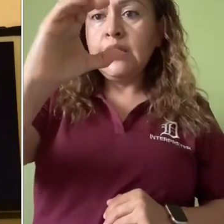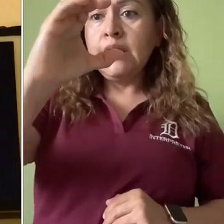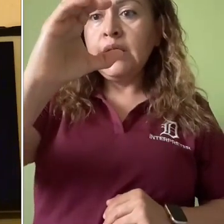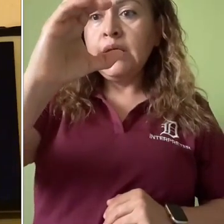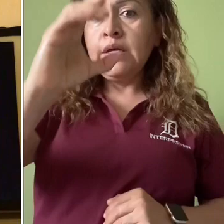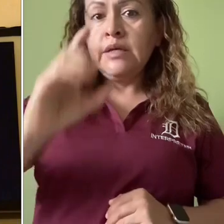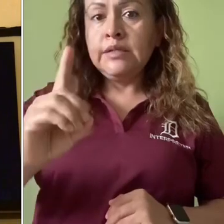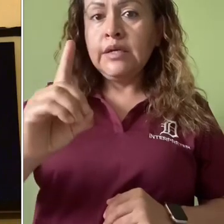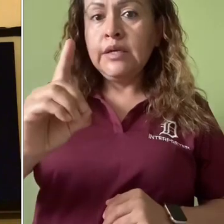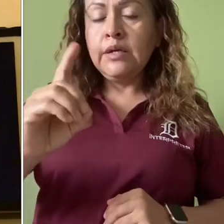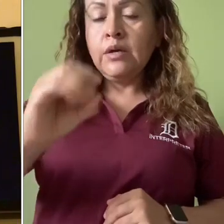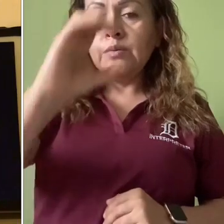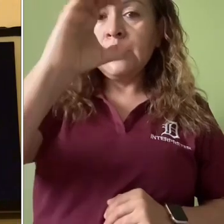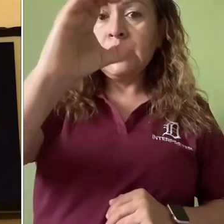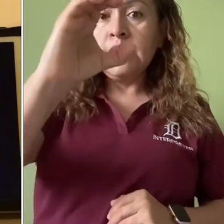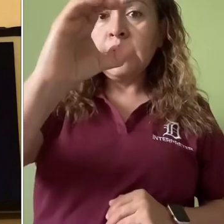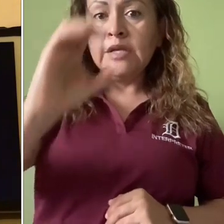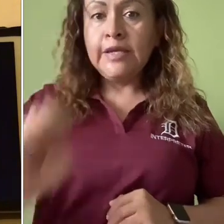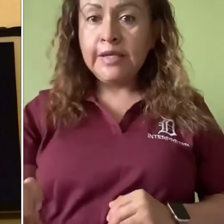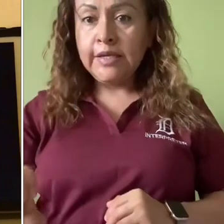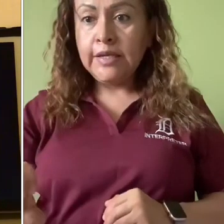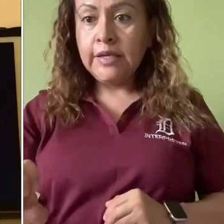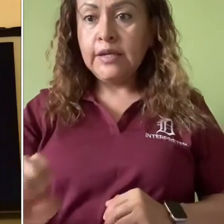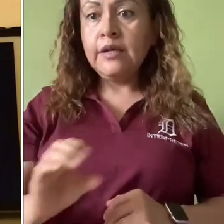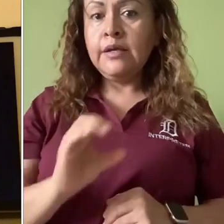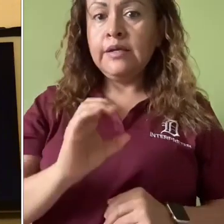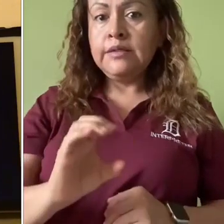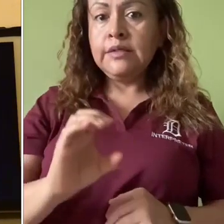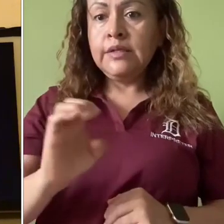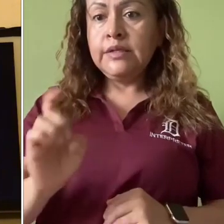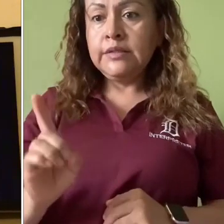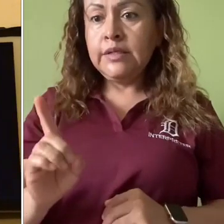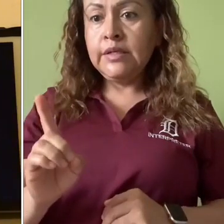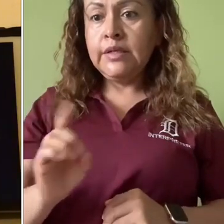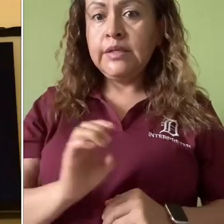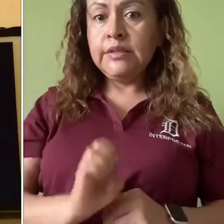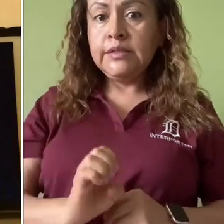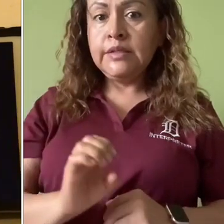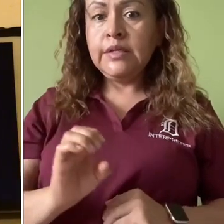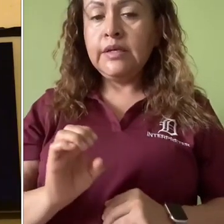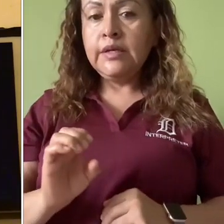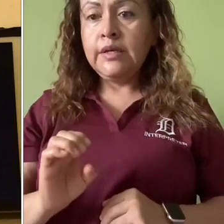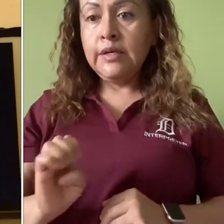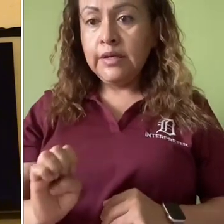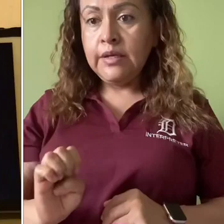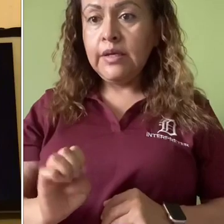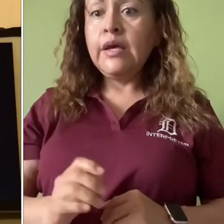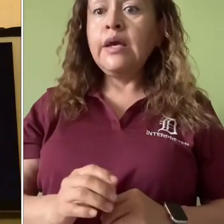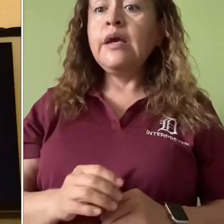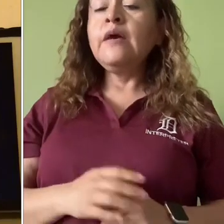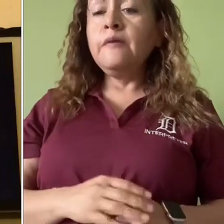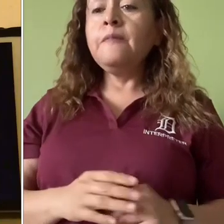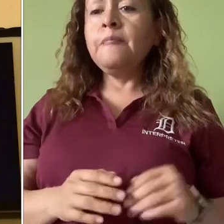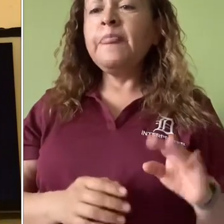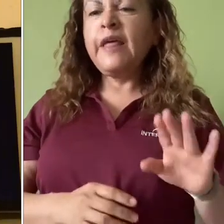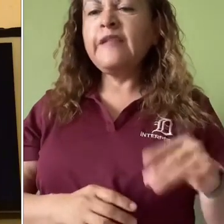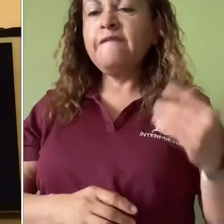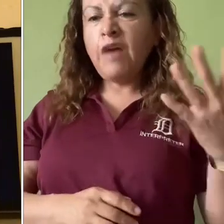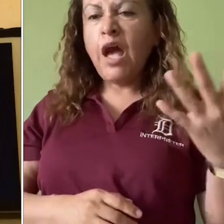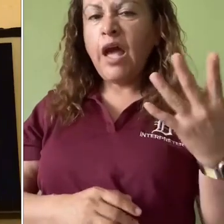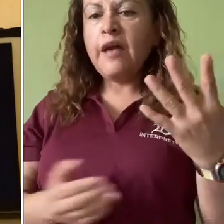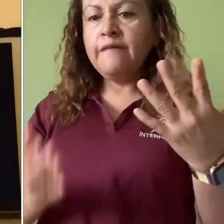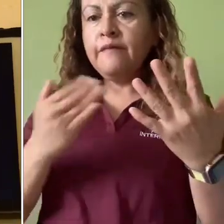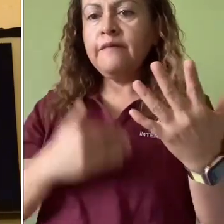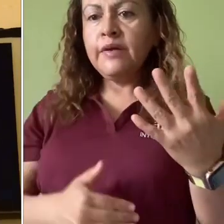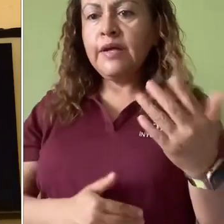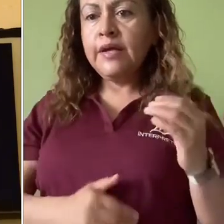over CE. CD over CE. And we know what CB is. CB over here is